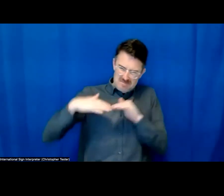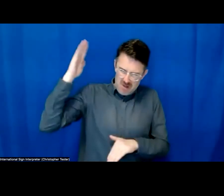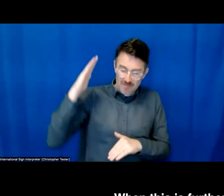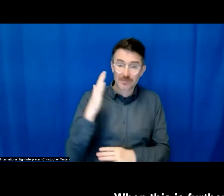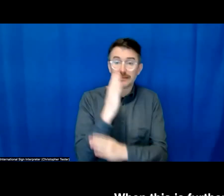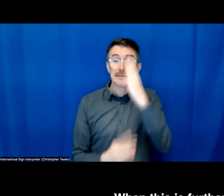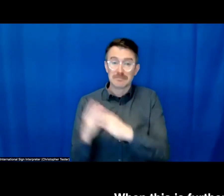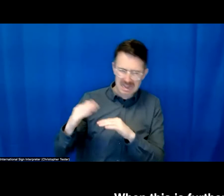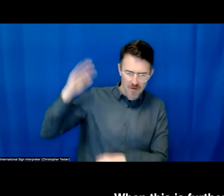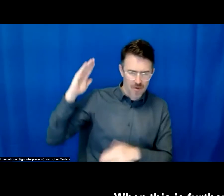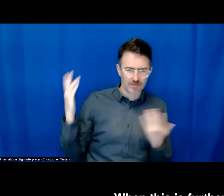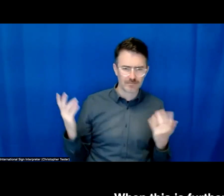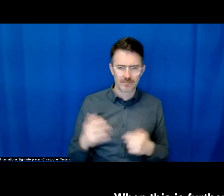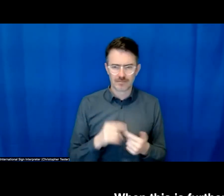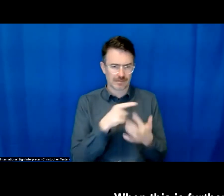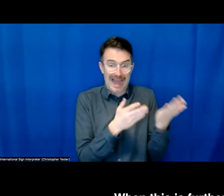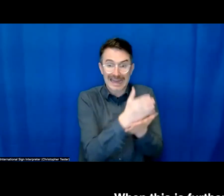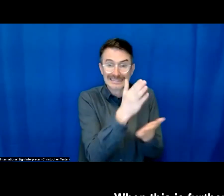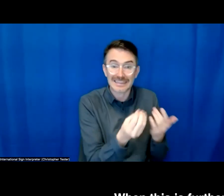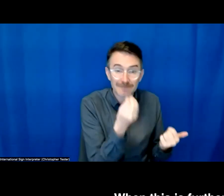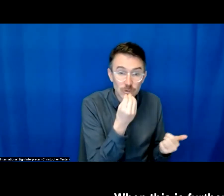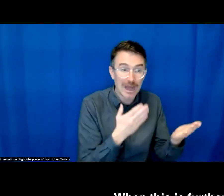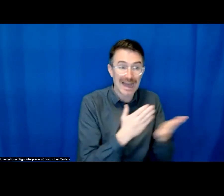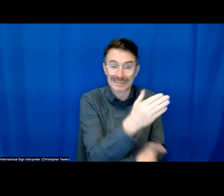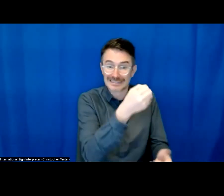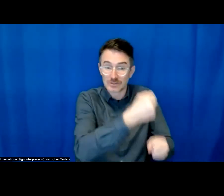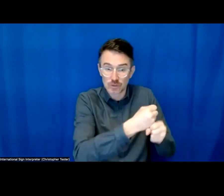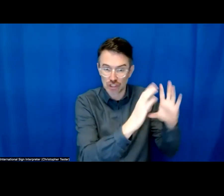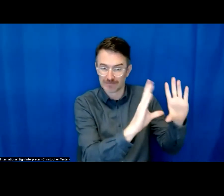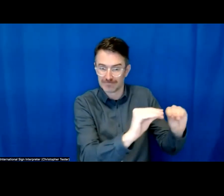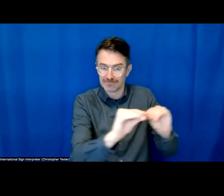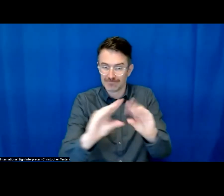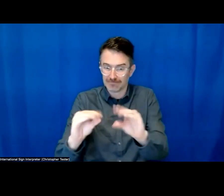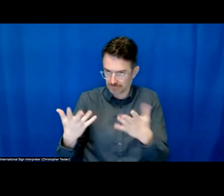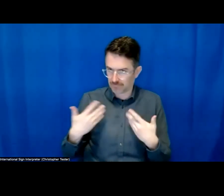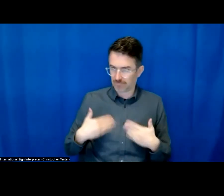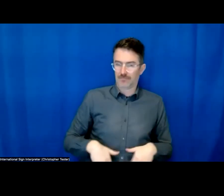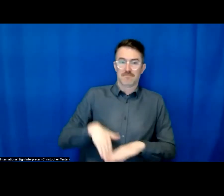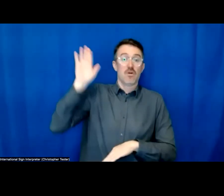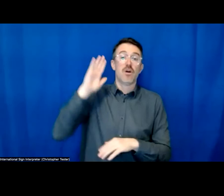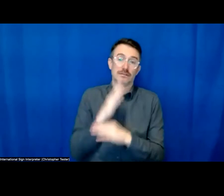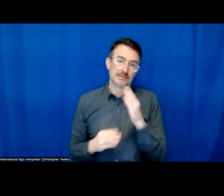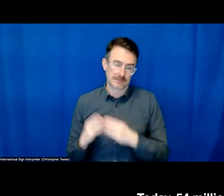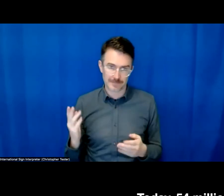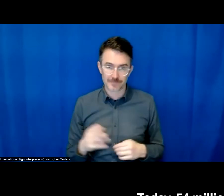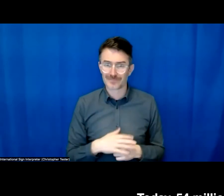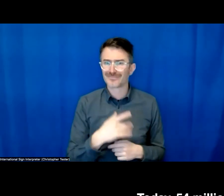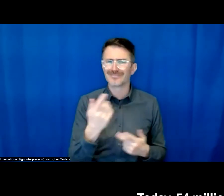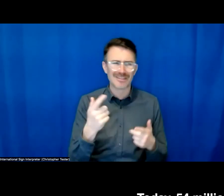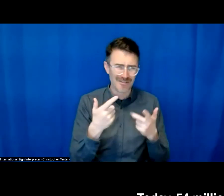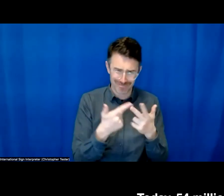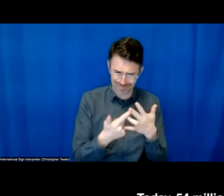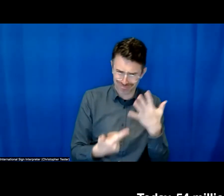communities. When this is further compounded to women with disabilities, the situation is more adverse.